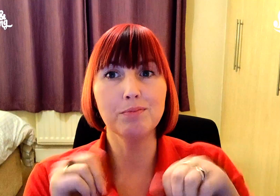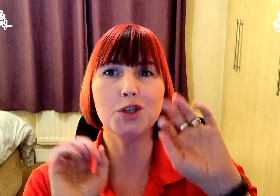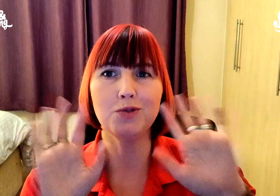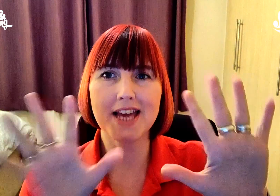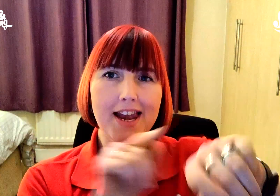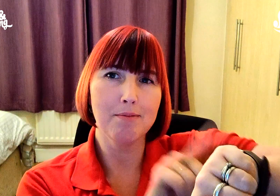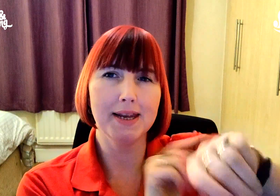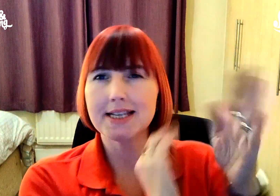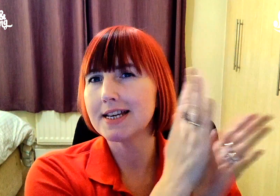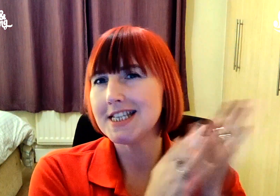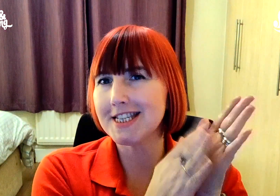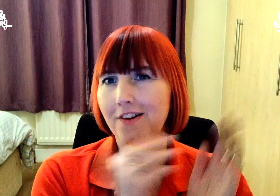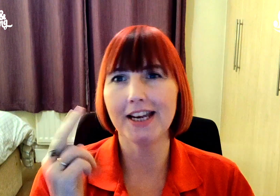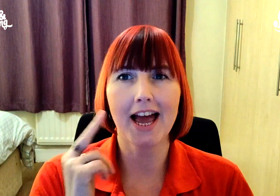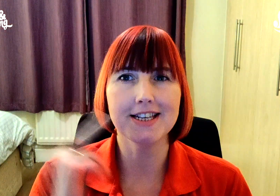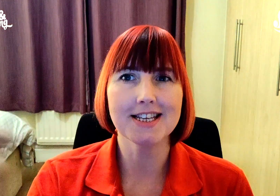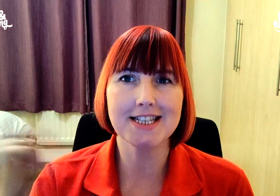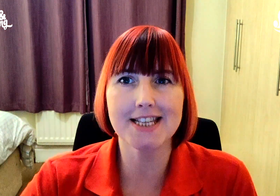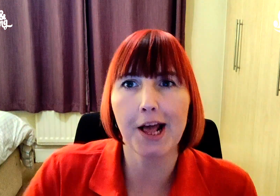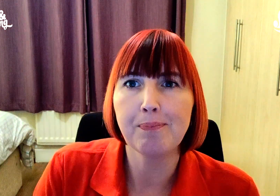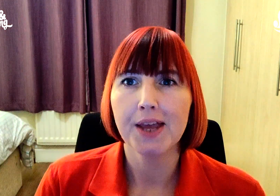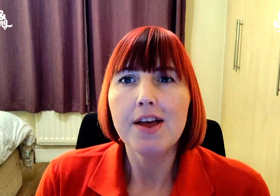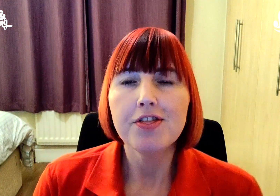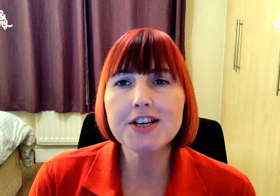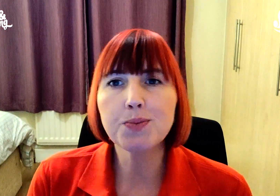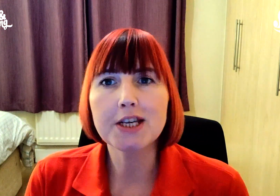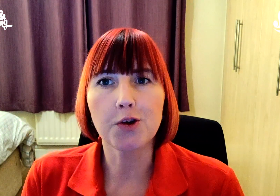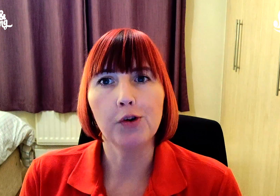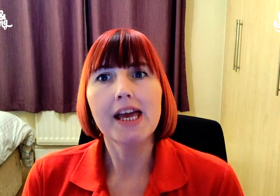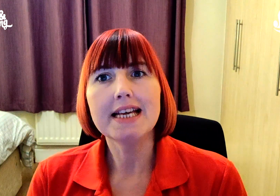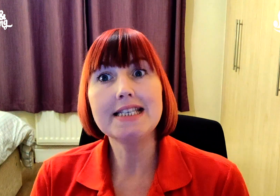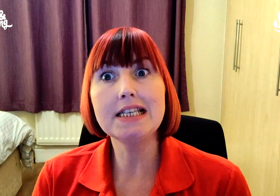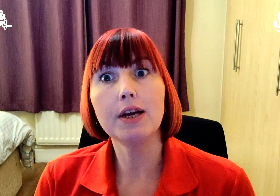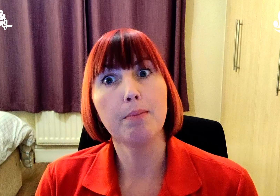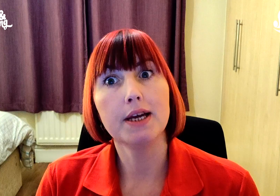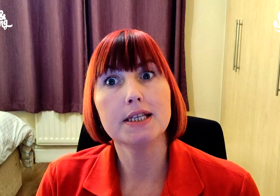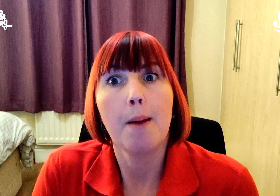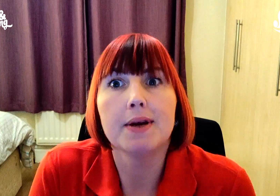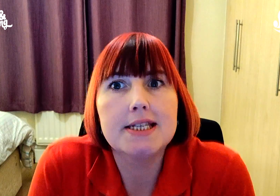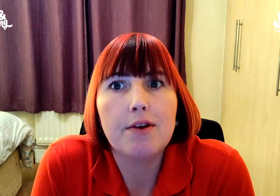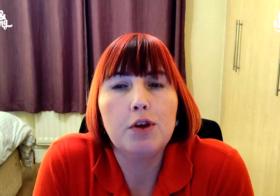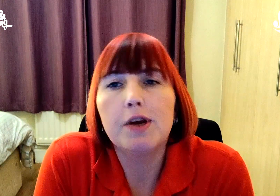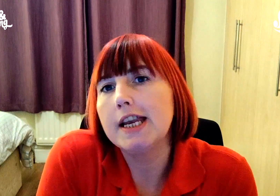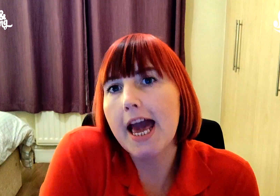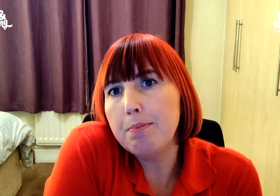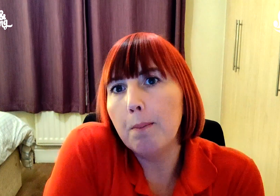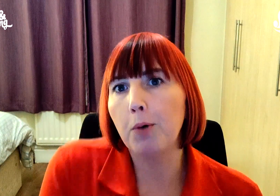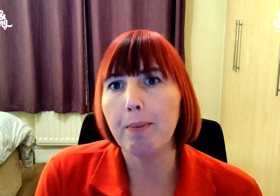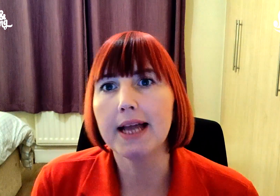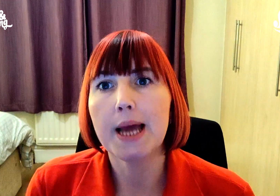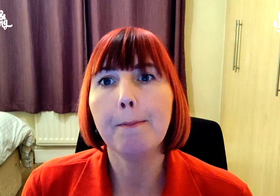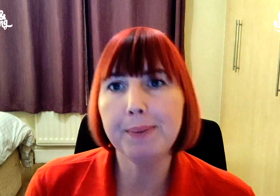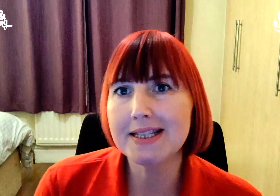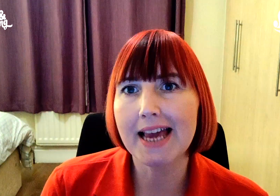and welcome to 10-Minute Sign and Sing. This week's song is Dynamite by South Korean K-pop